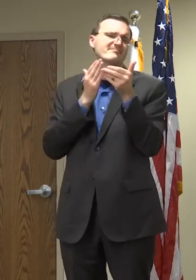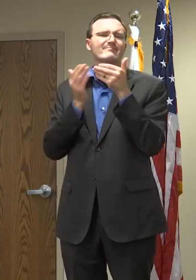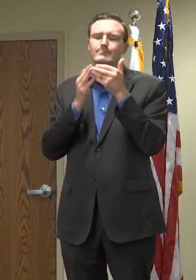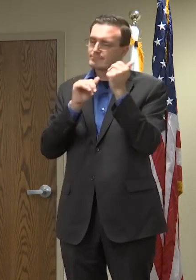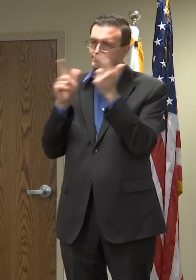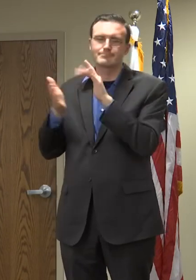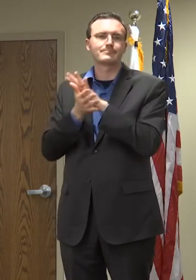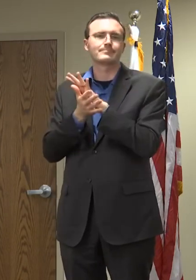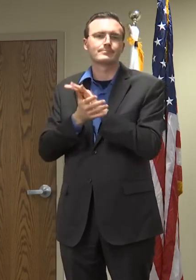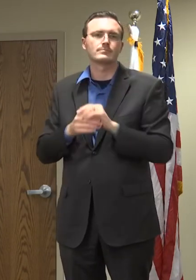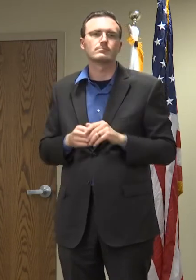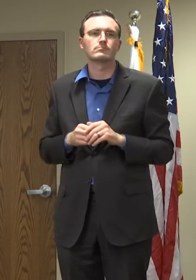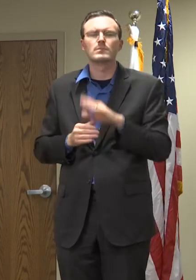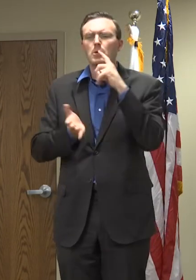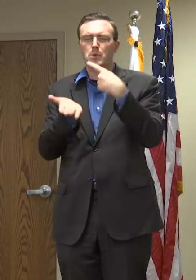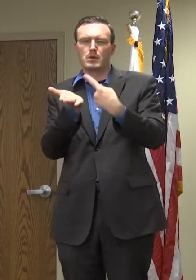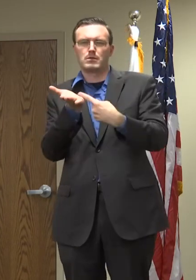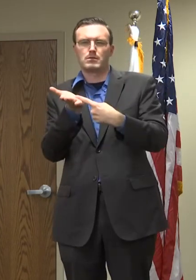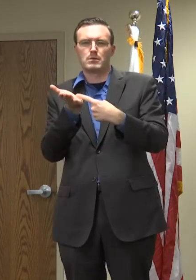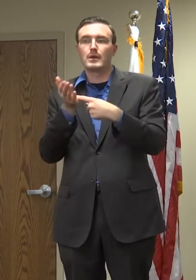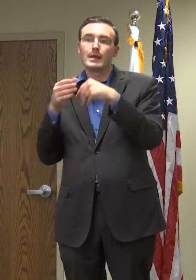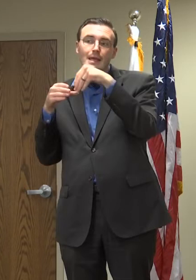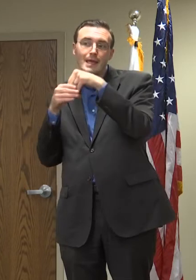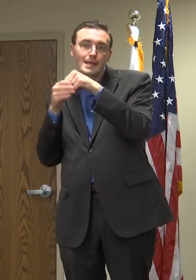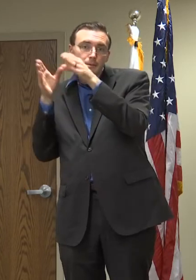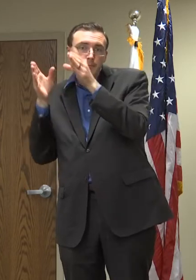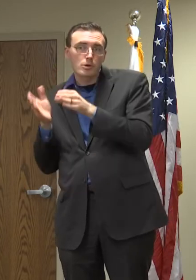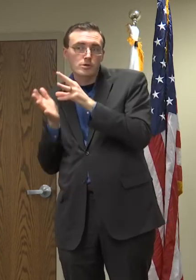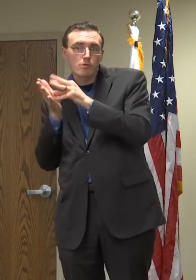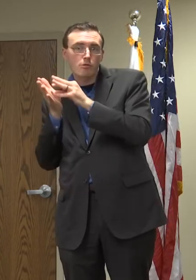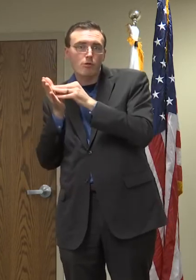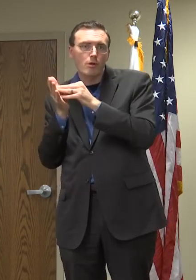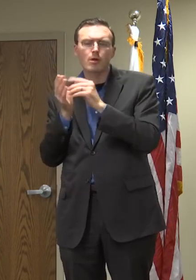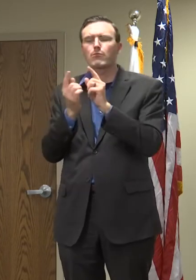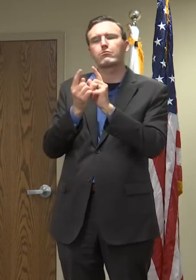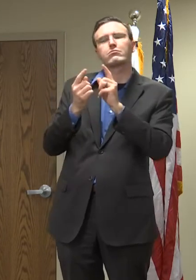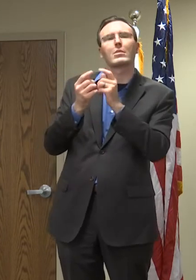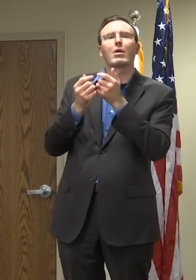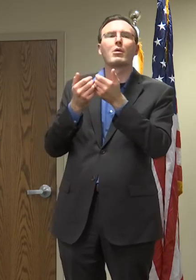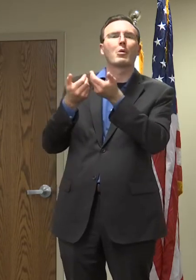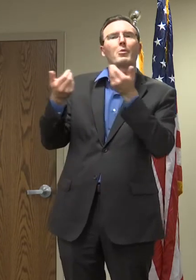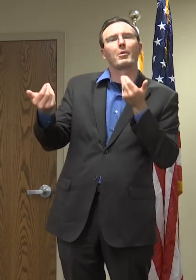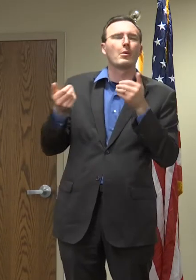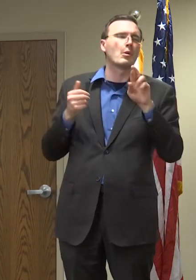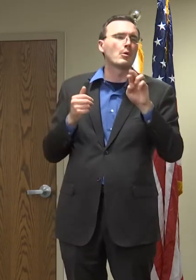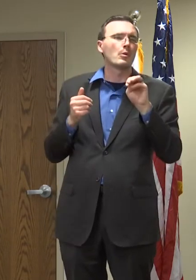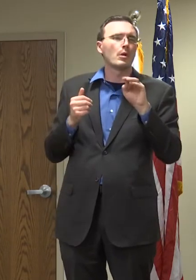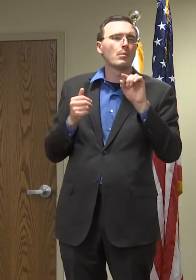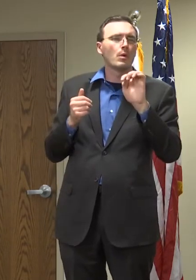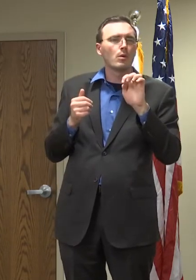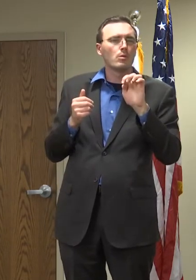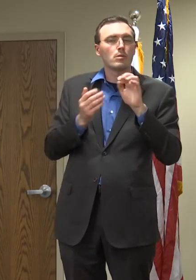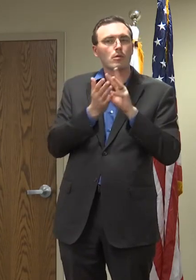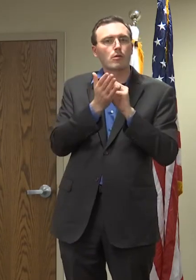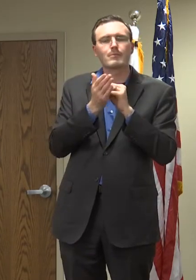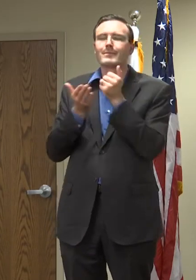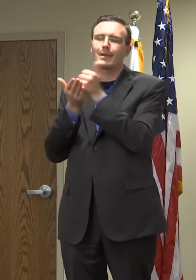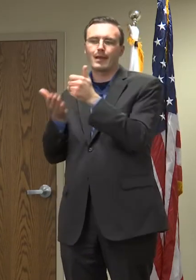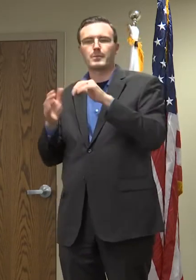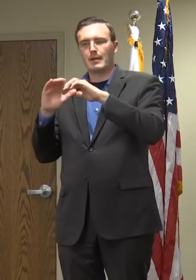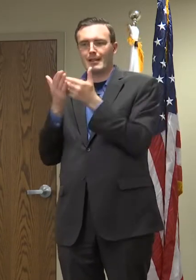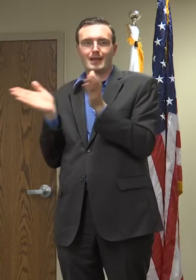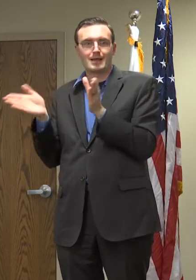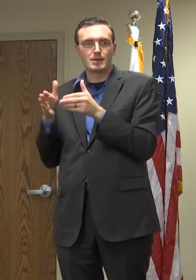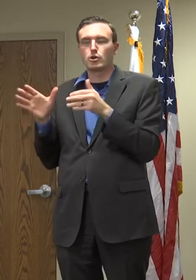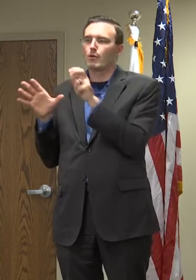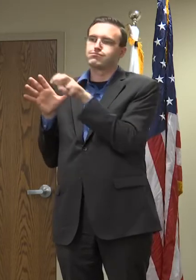in-person and remote learning, so that allows for them to socially distance the classroom. It also prepares that so if they